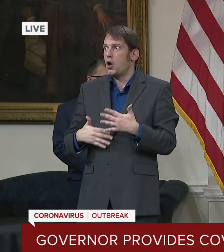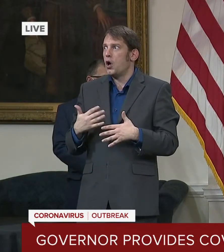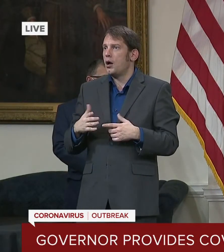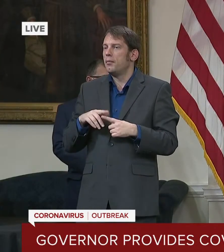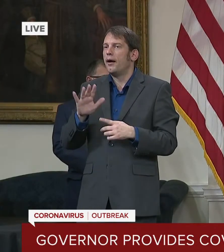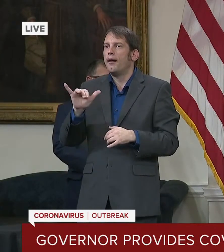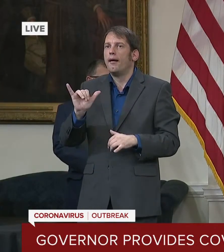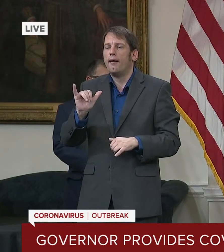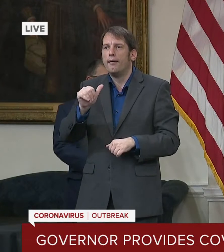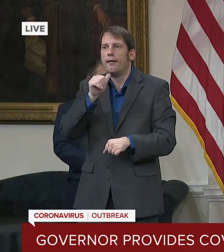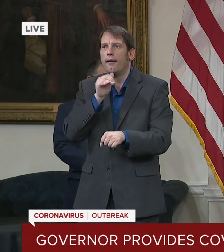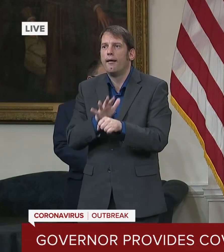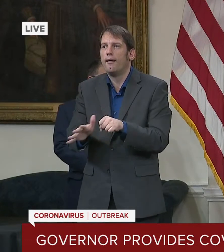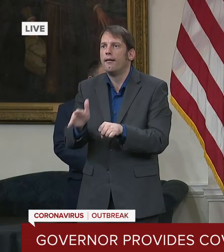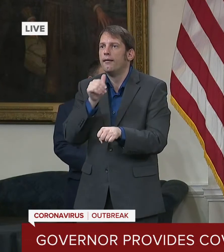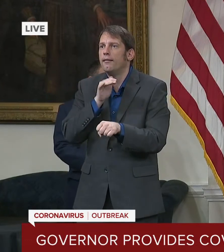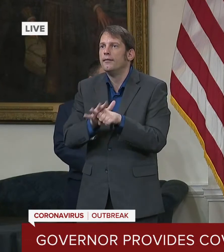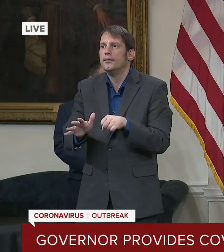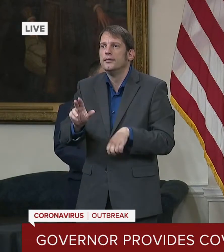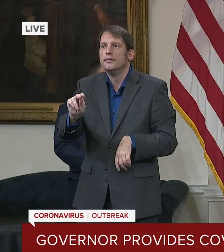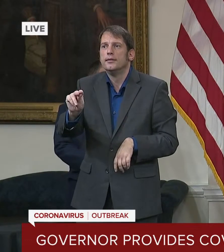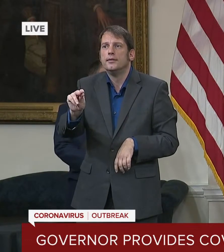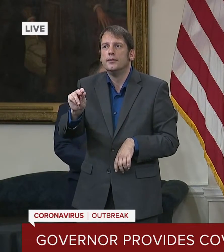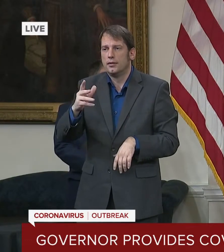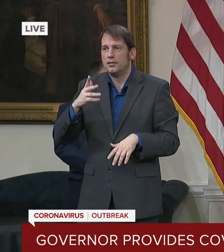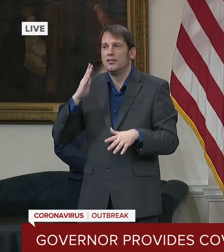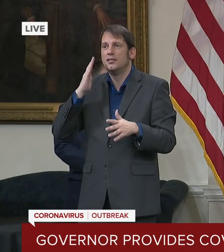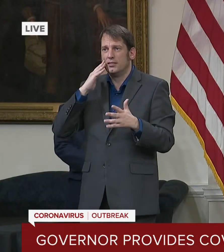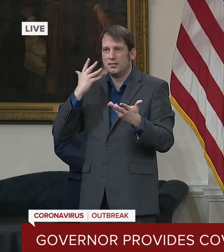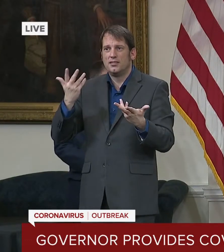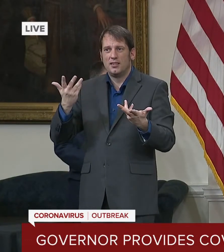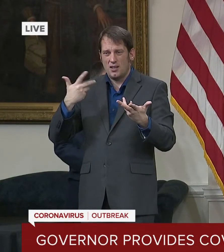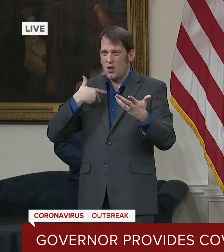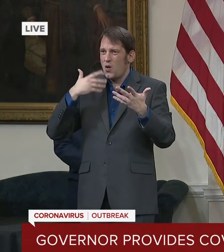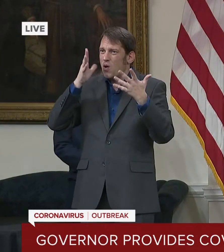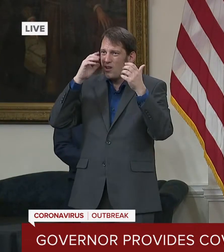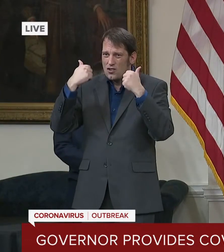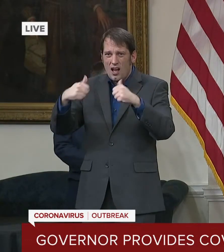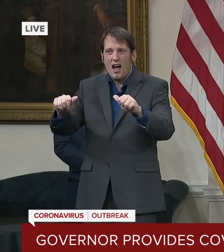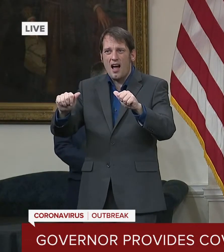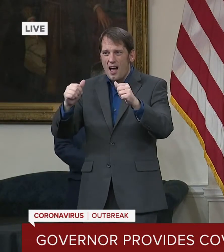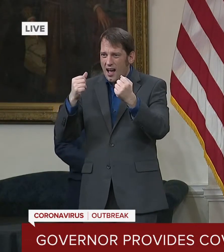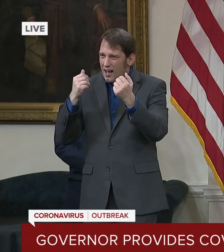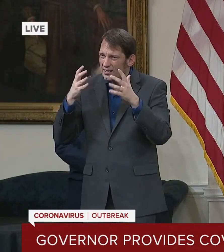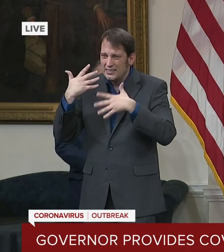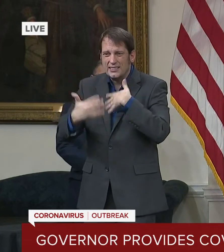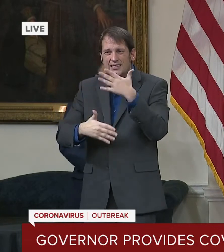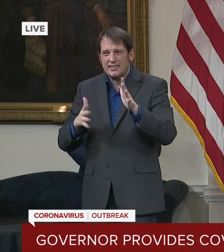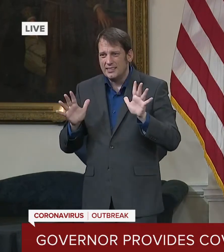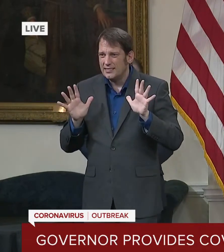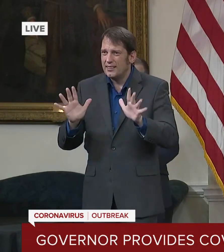there's certainly some negotiating, and I'll try to help knock some heads and drag some people to the middle of the room.